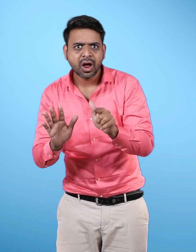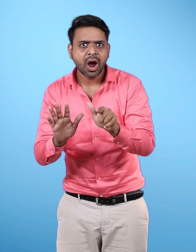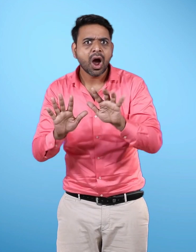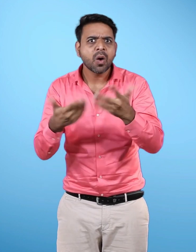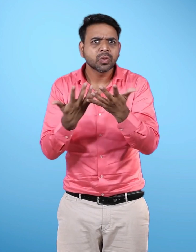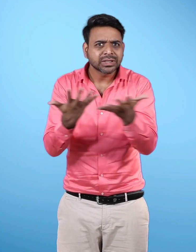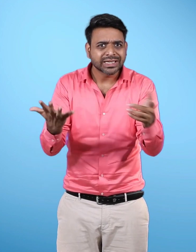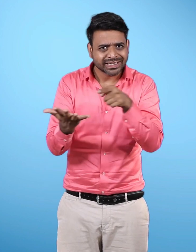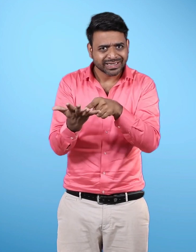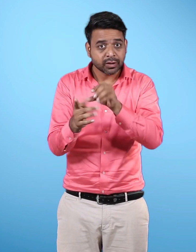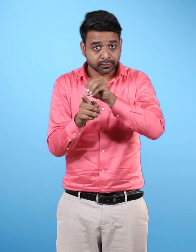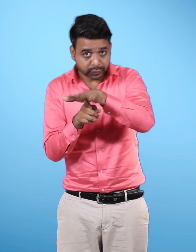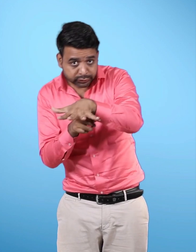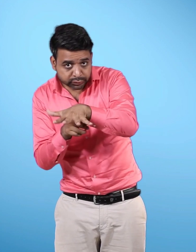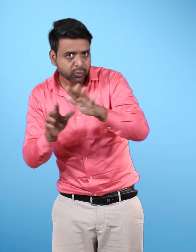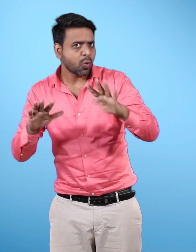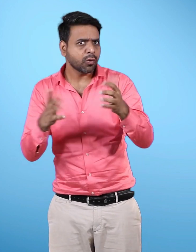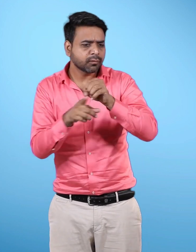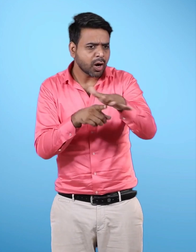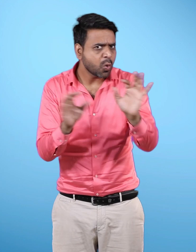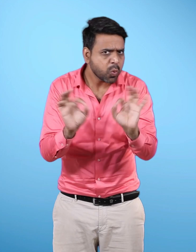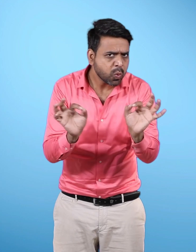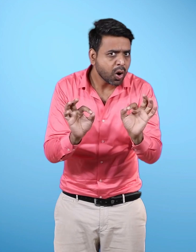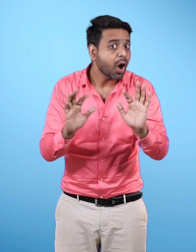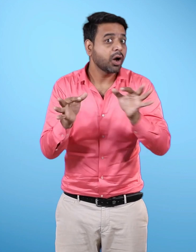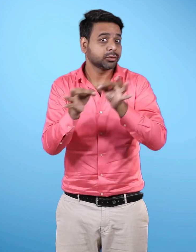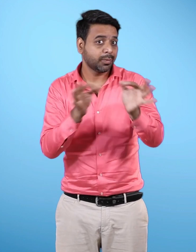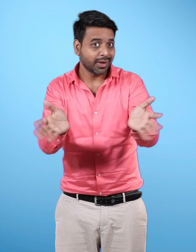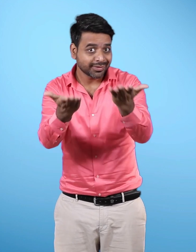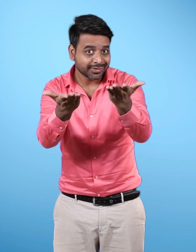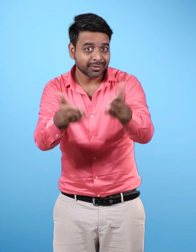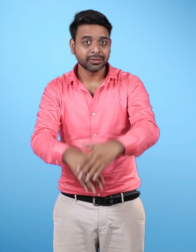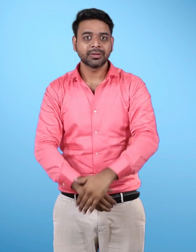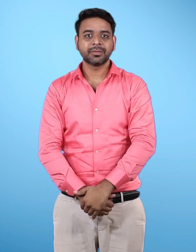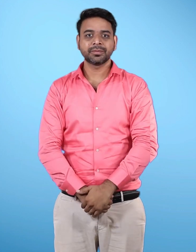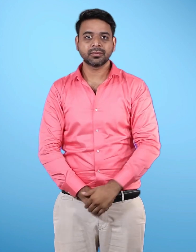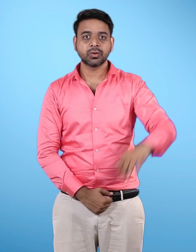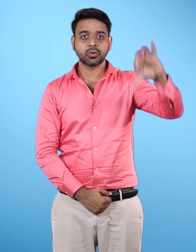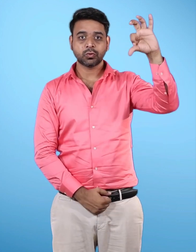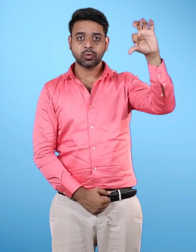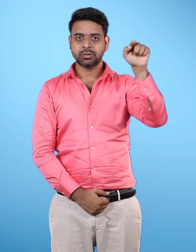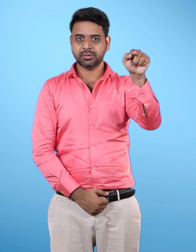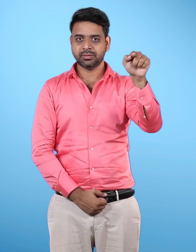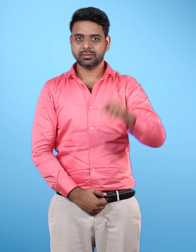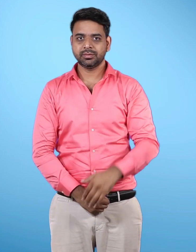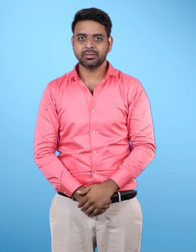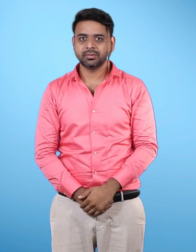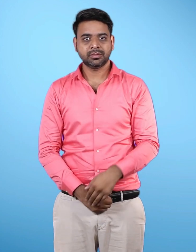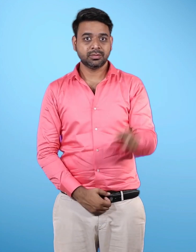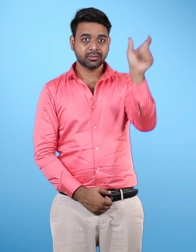Is that object a conductor or an insulator? Explain. 9. Why should